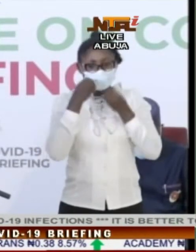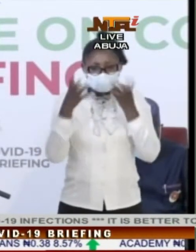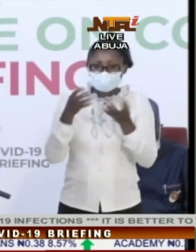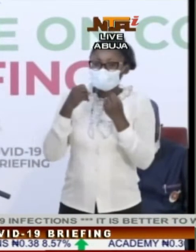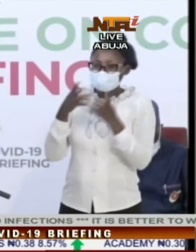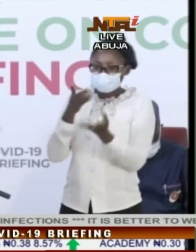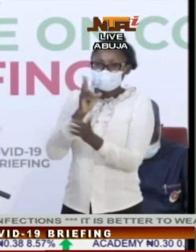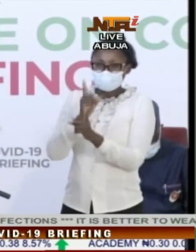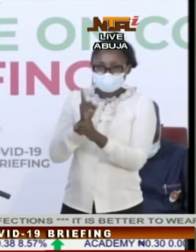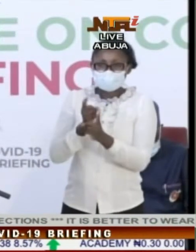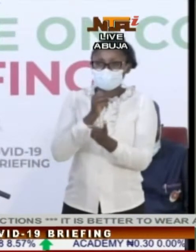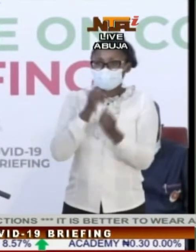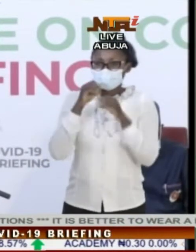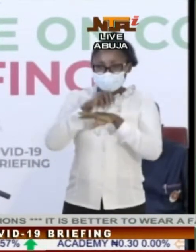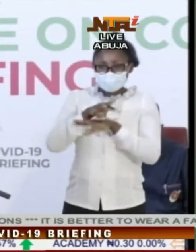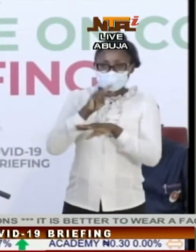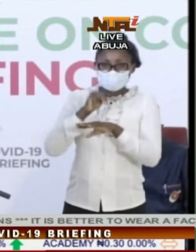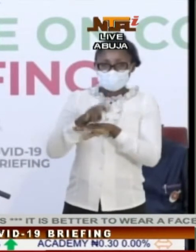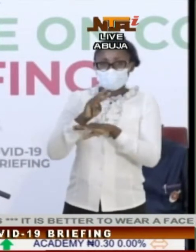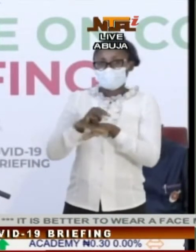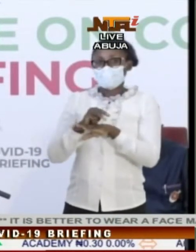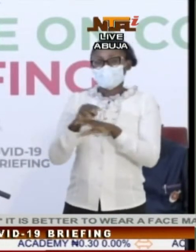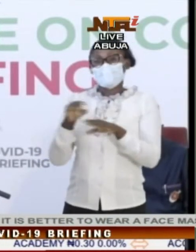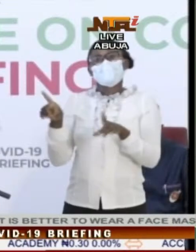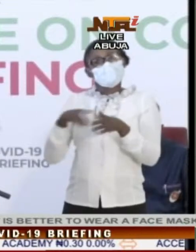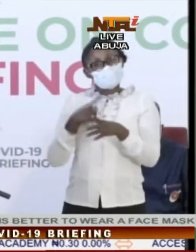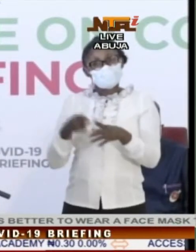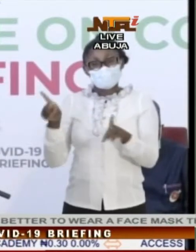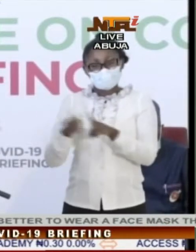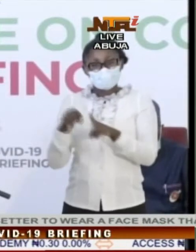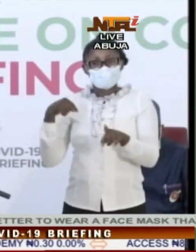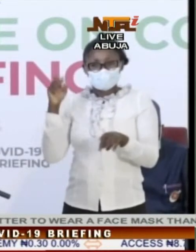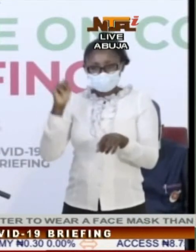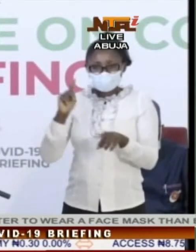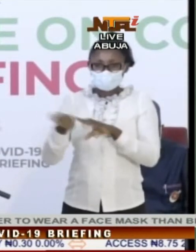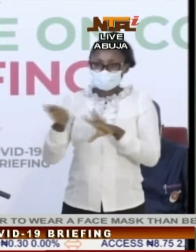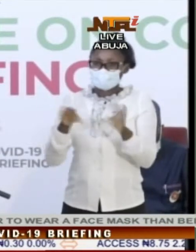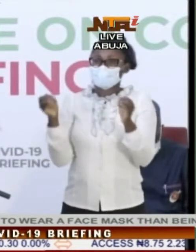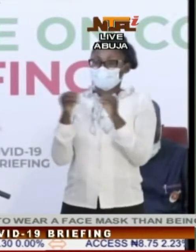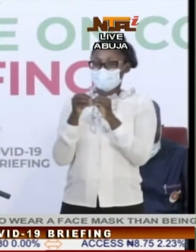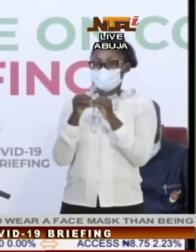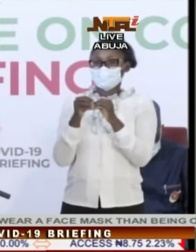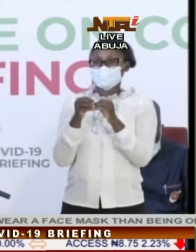information. But then we also need to do more.